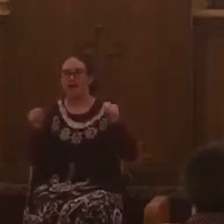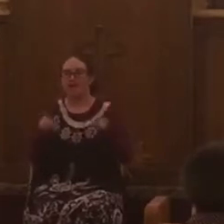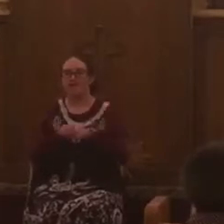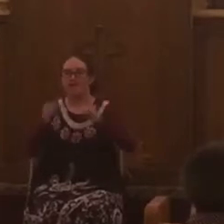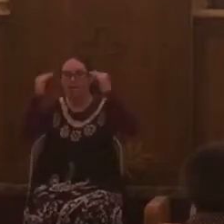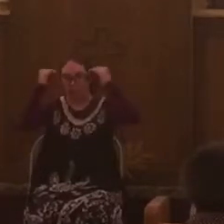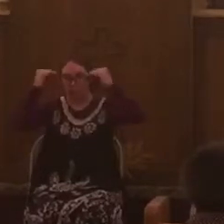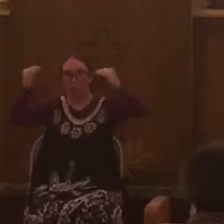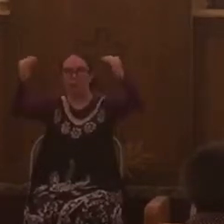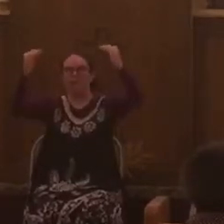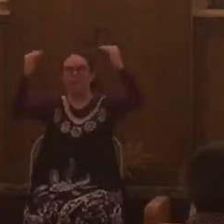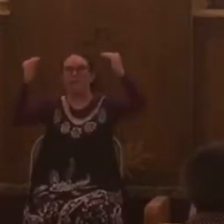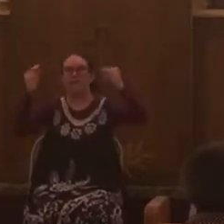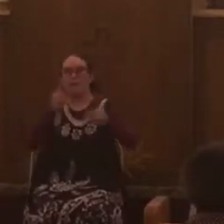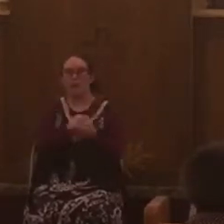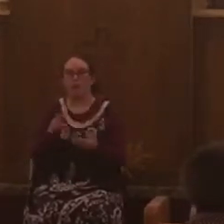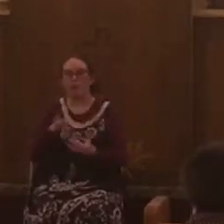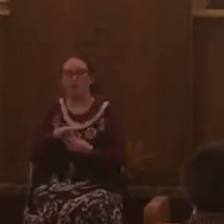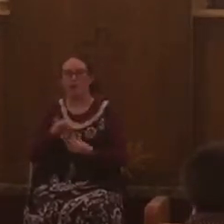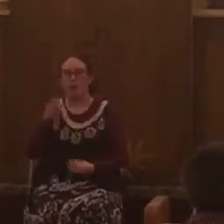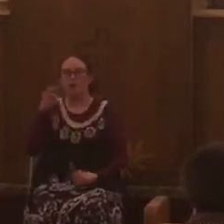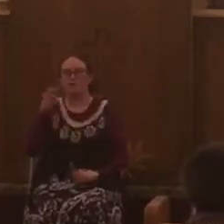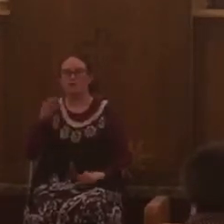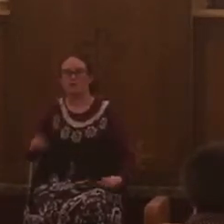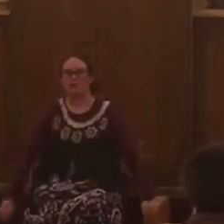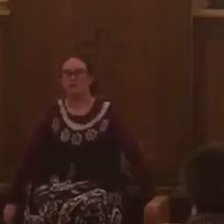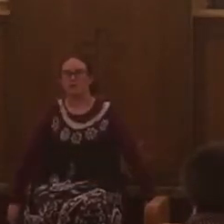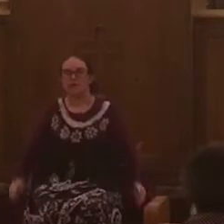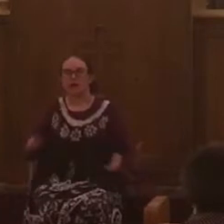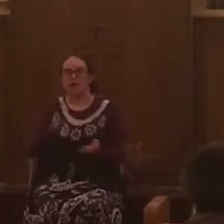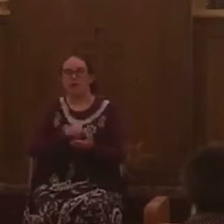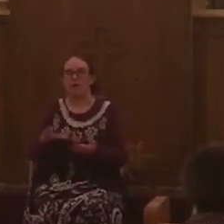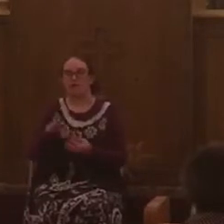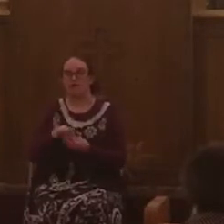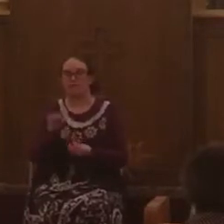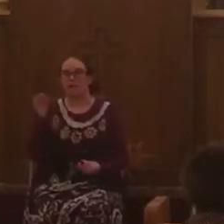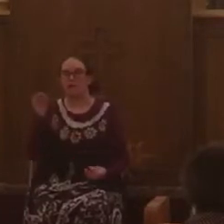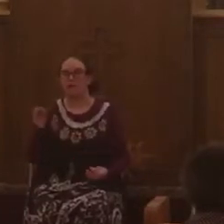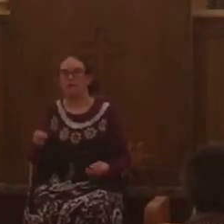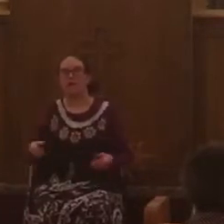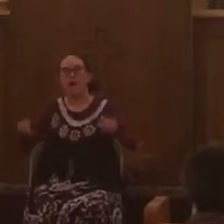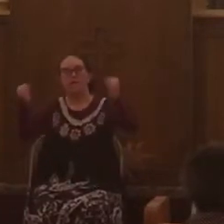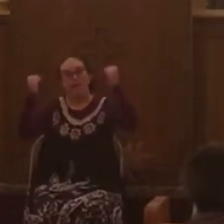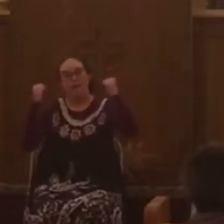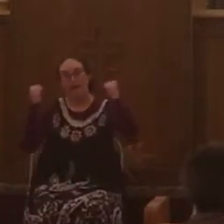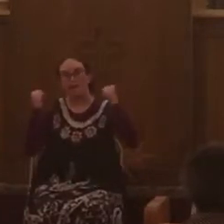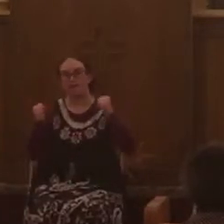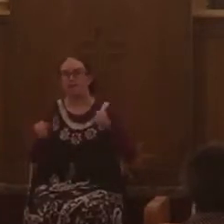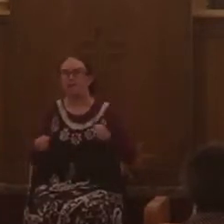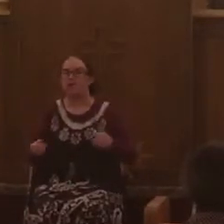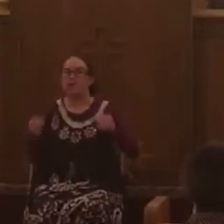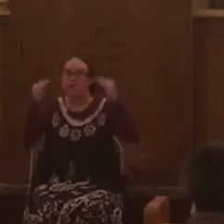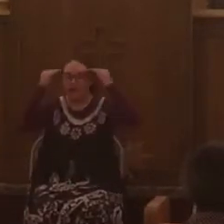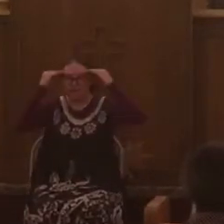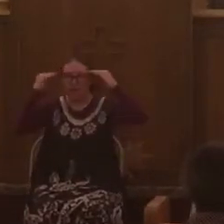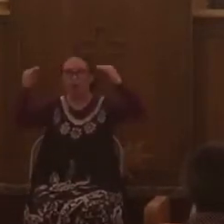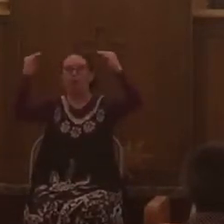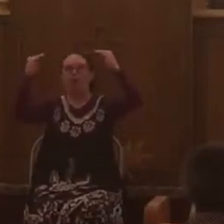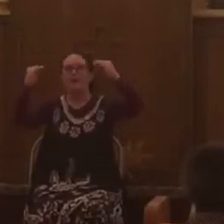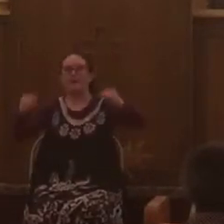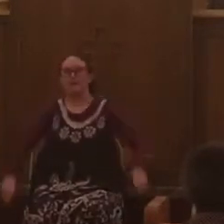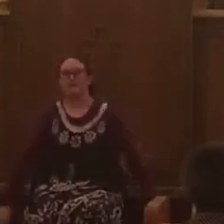door, and he comes out with their son in his right mind. That's the way it's done, church. Amen. You got to understand,